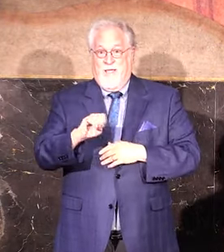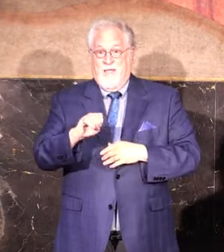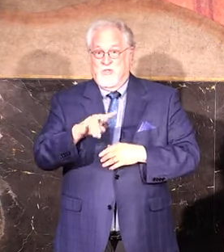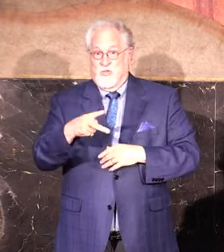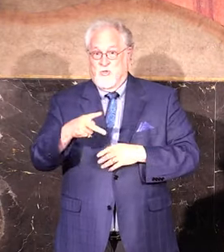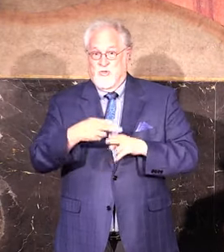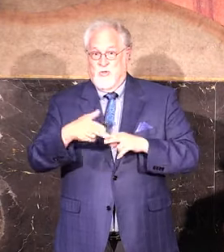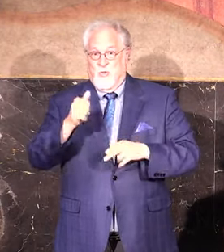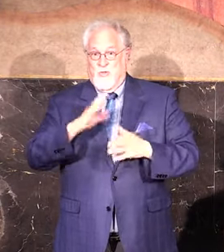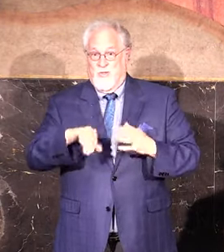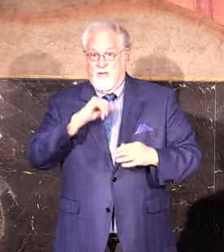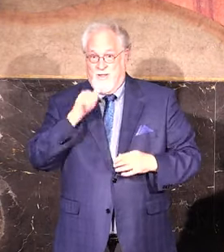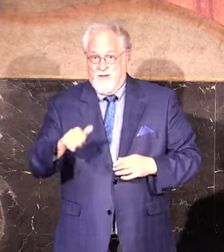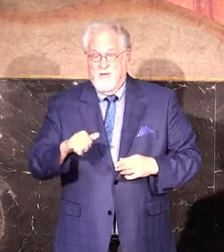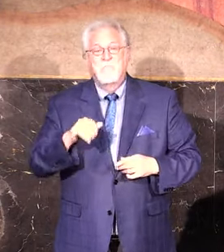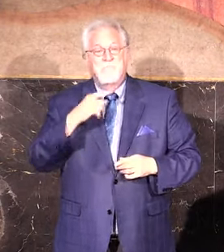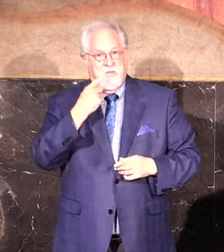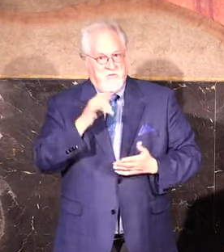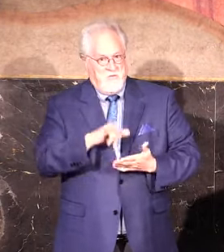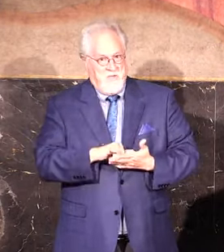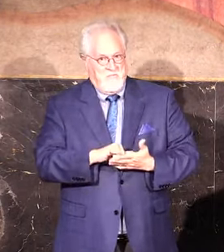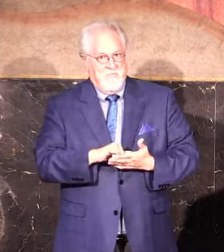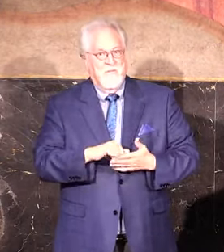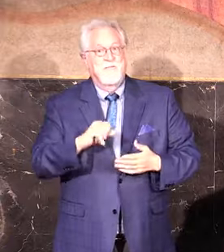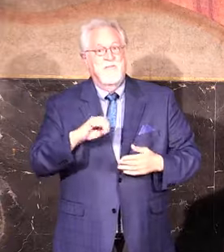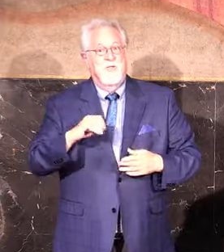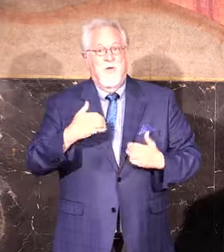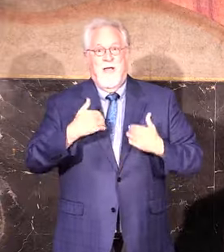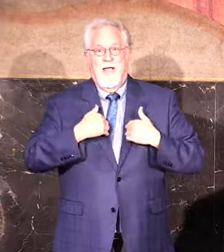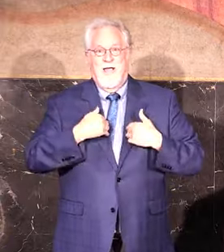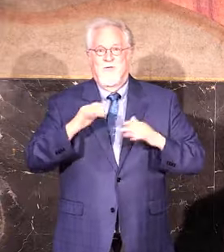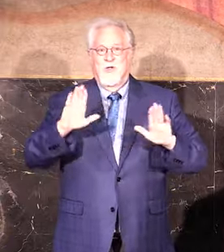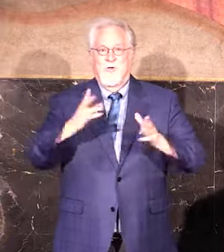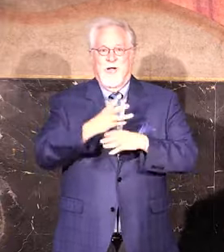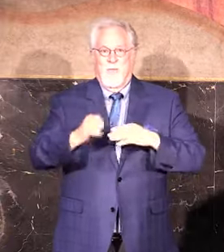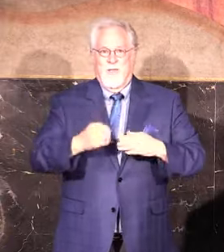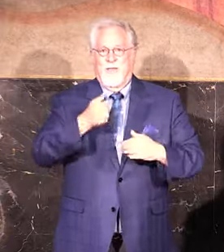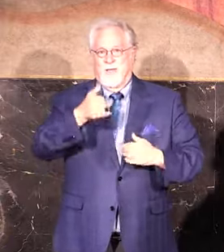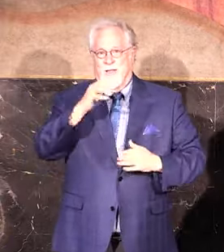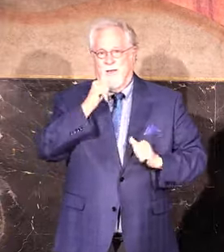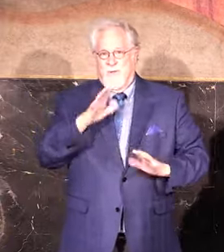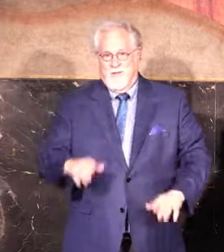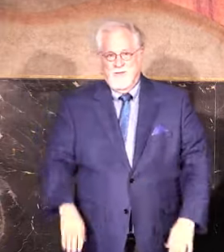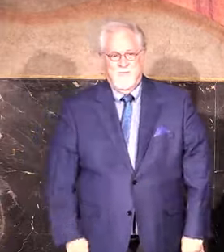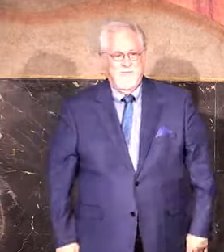don't. That's what I can tell you. So everybody have a great weekend, and God bless.